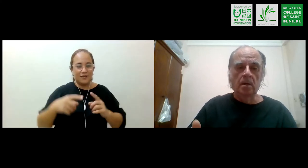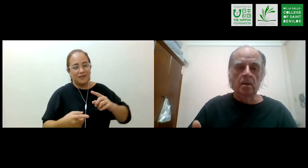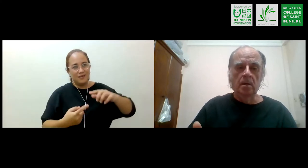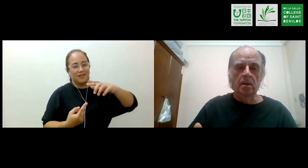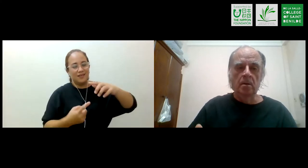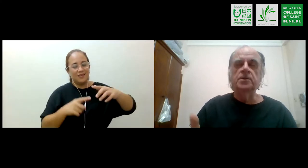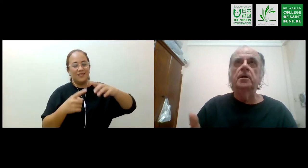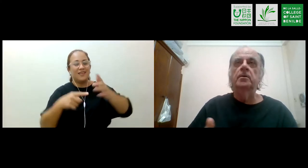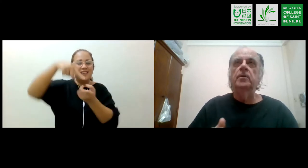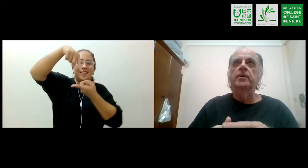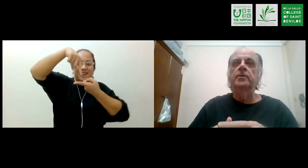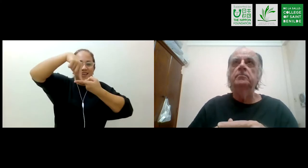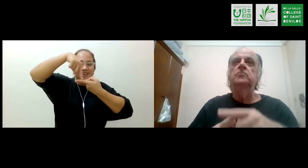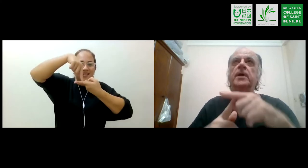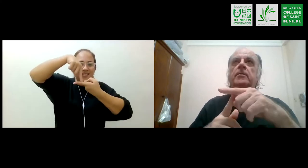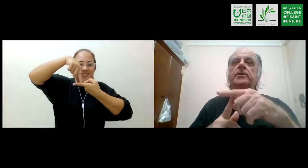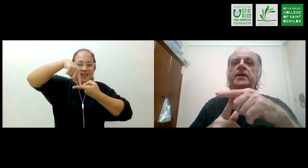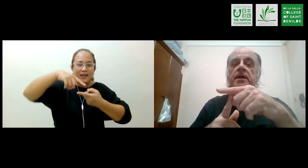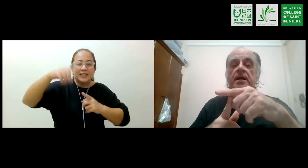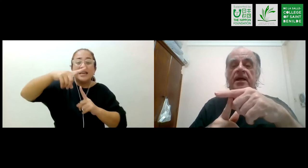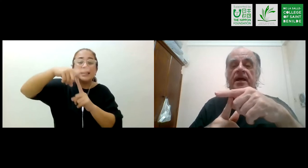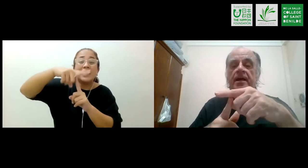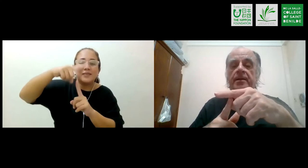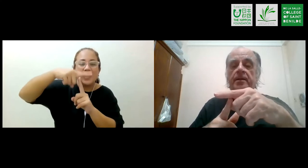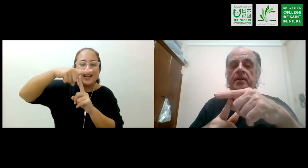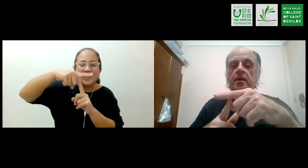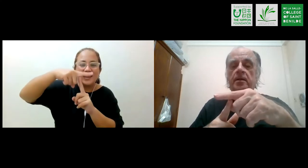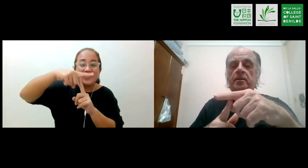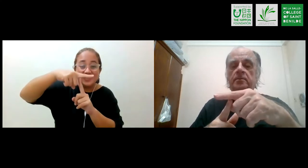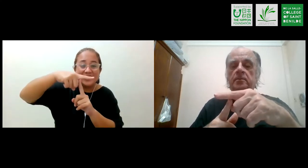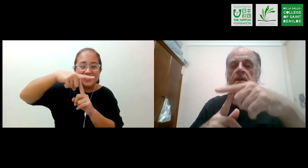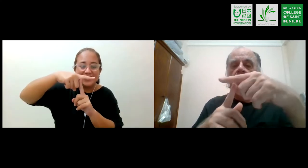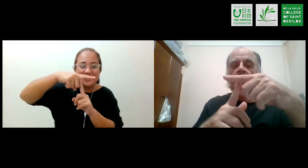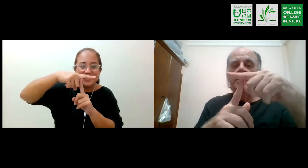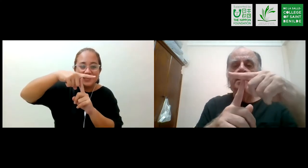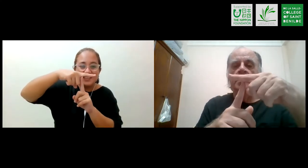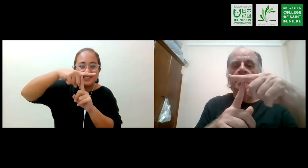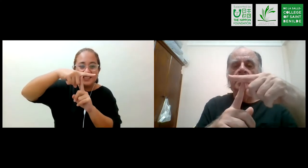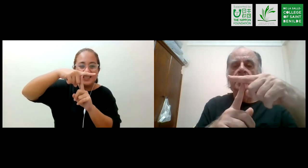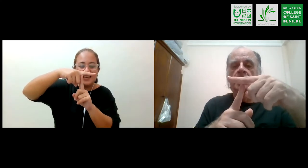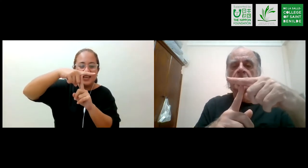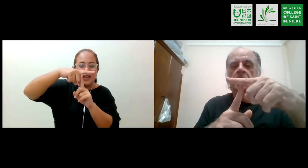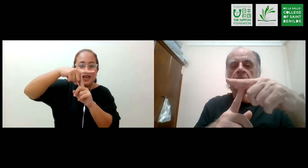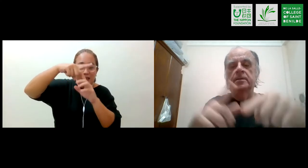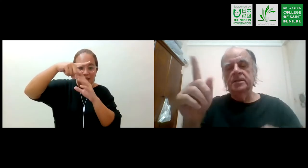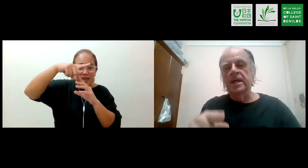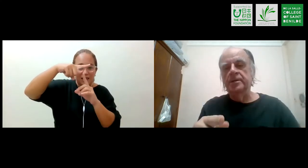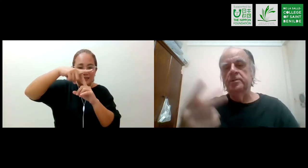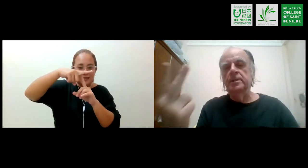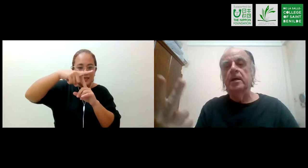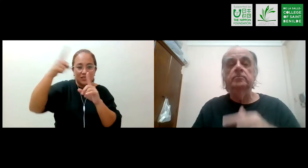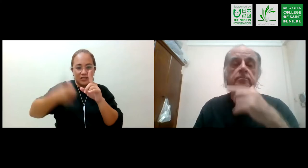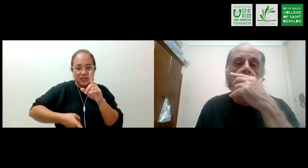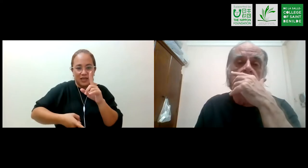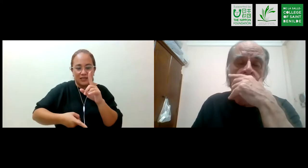Okay. Oh, sorry, the regular T. And then T